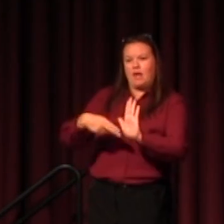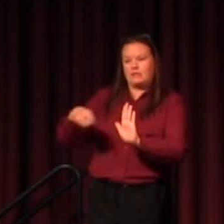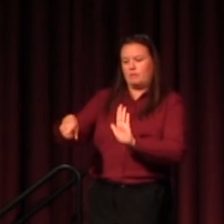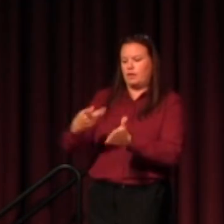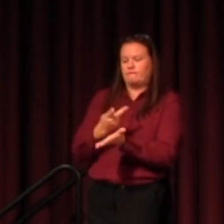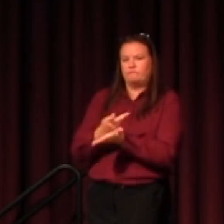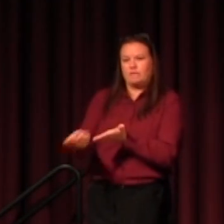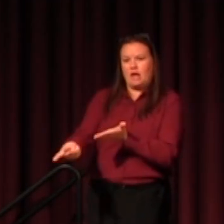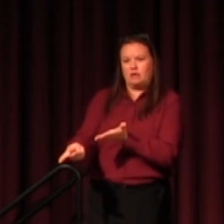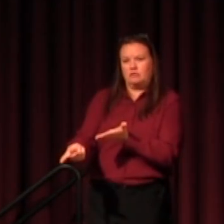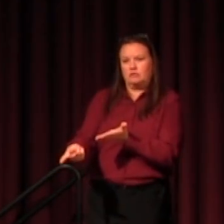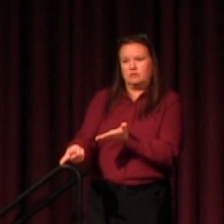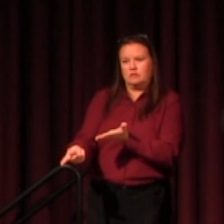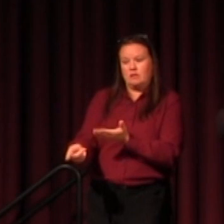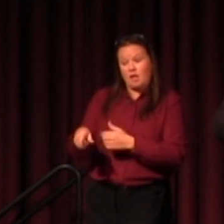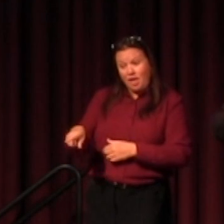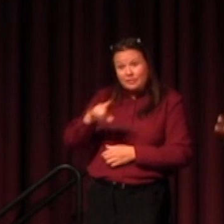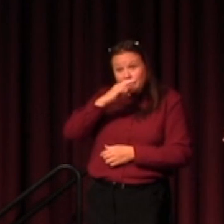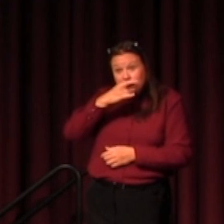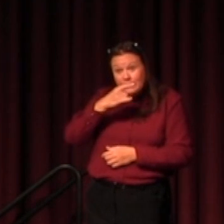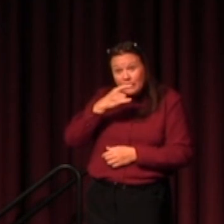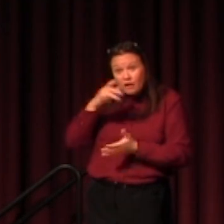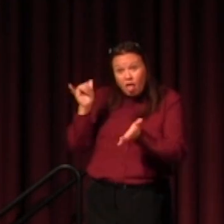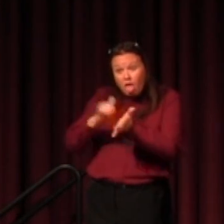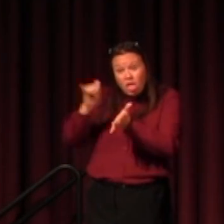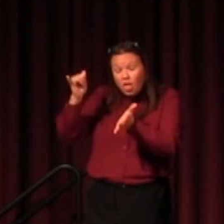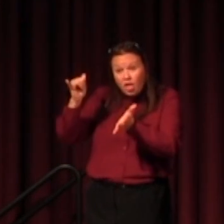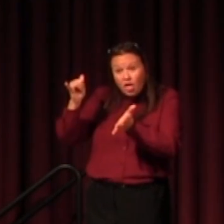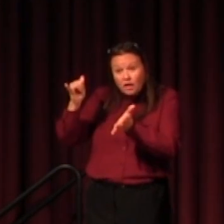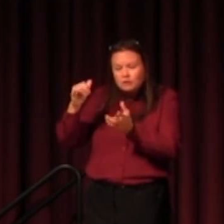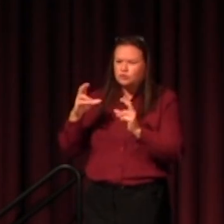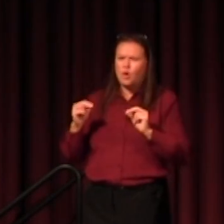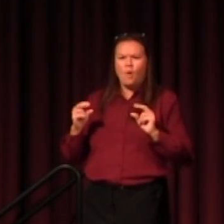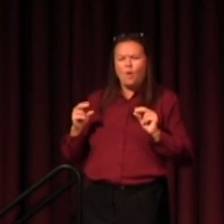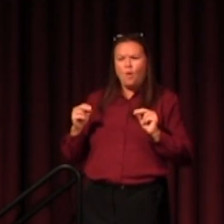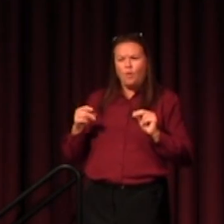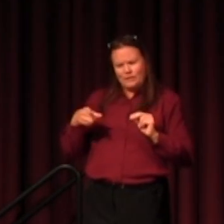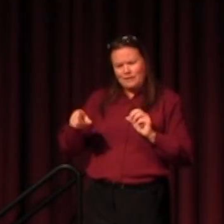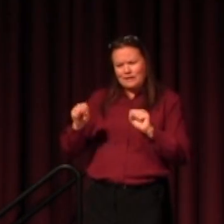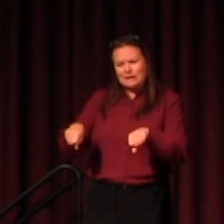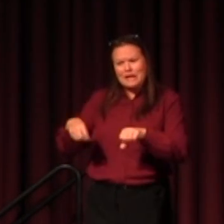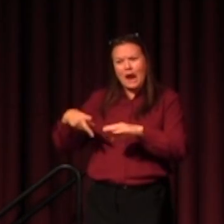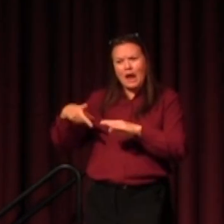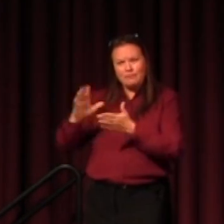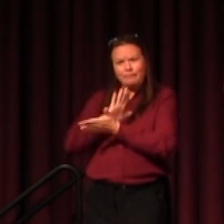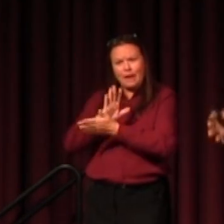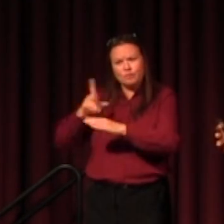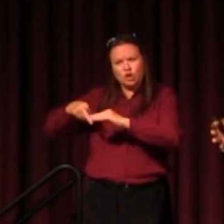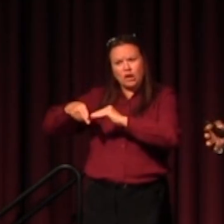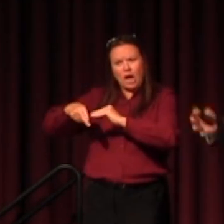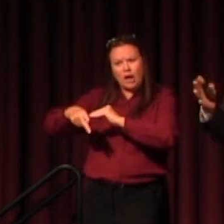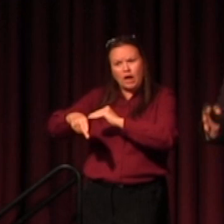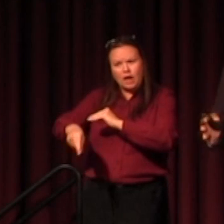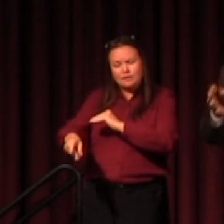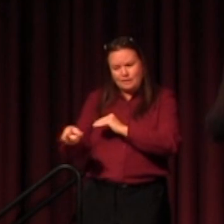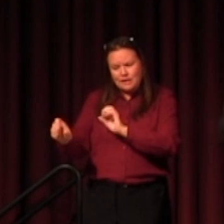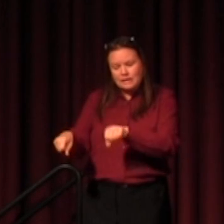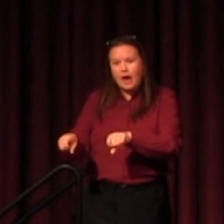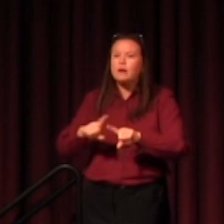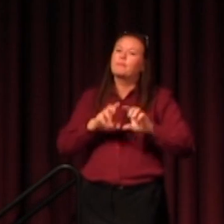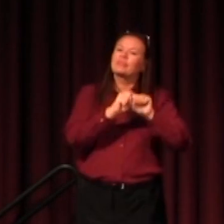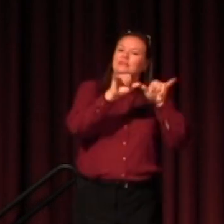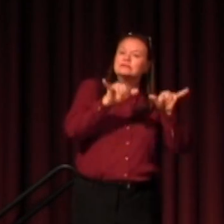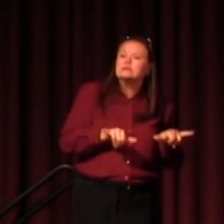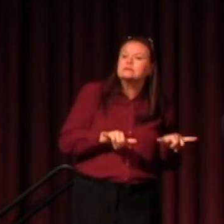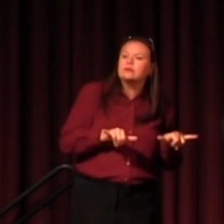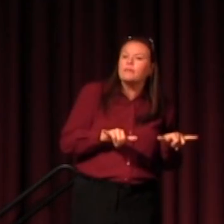Is the problem that this kid can't use scissors? No. The problem is we have a system that's designed around